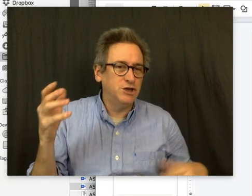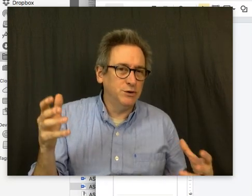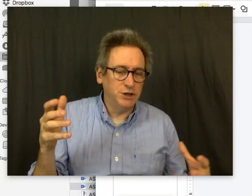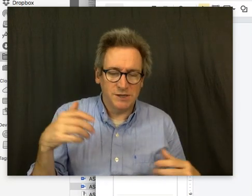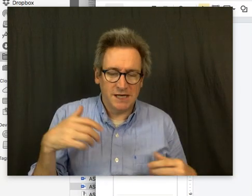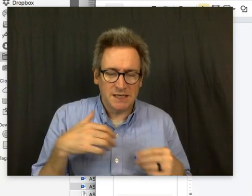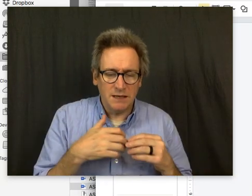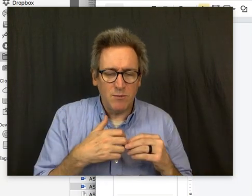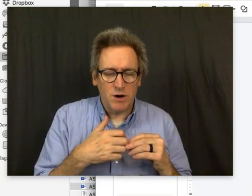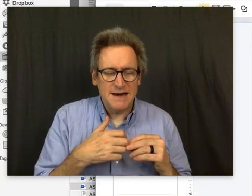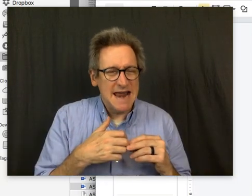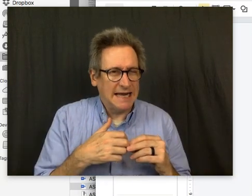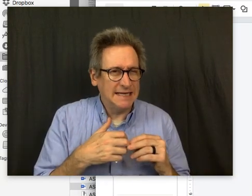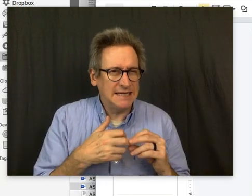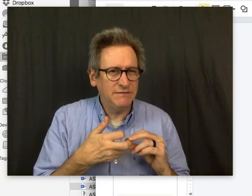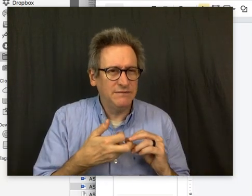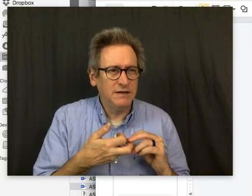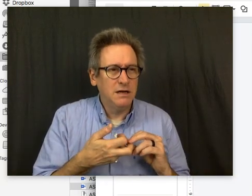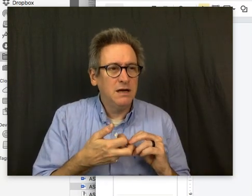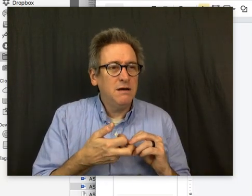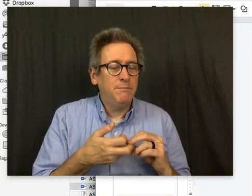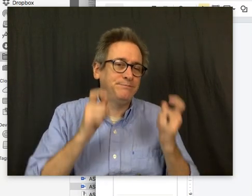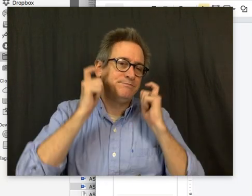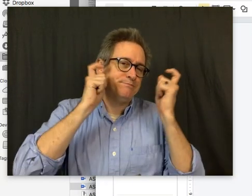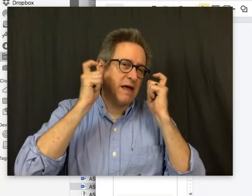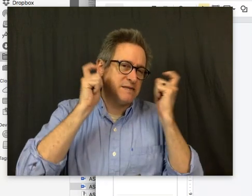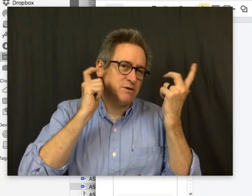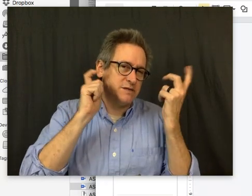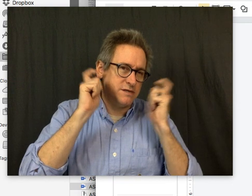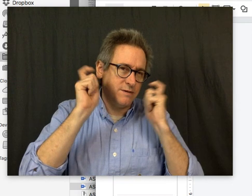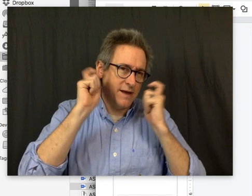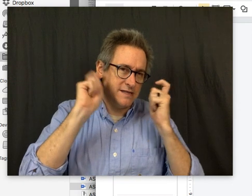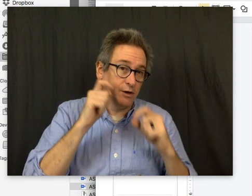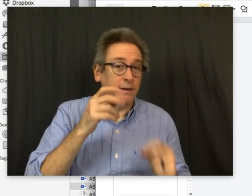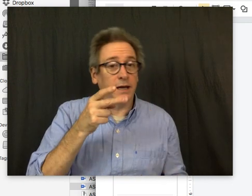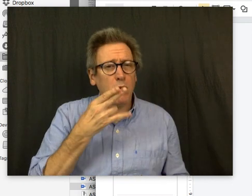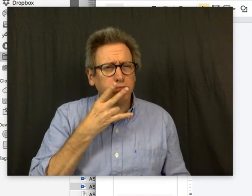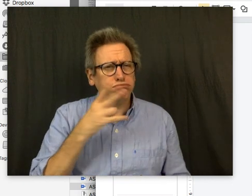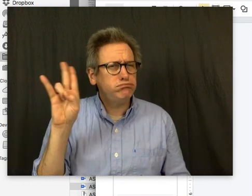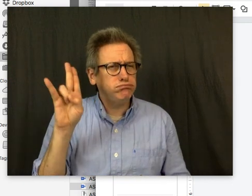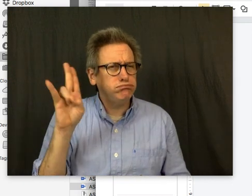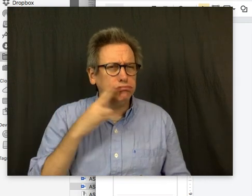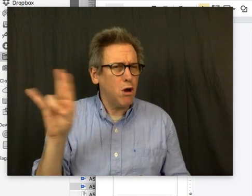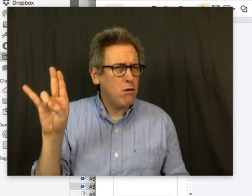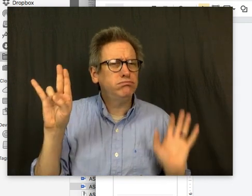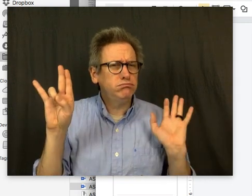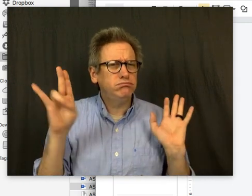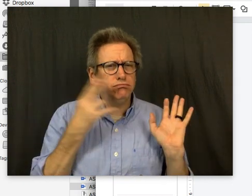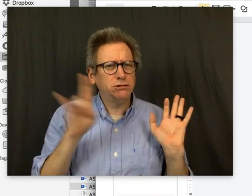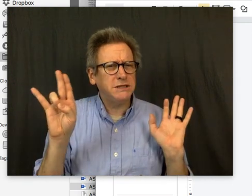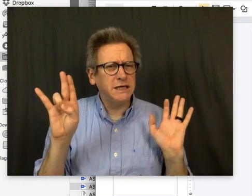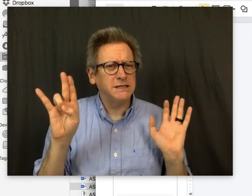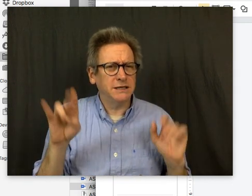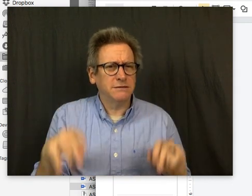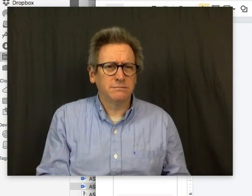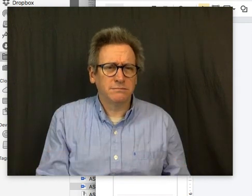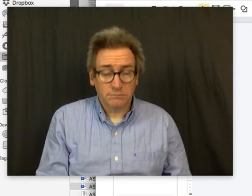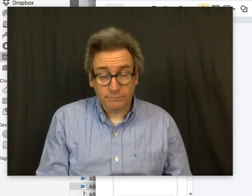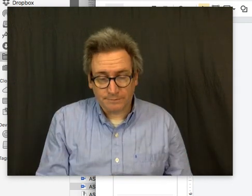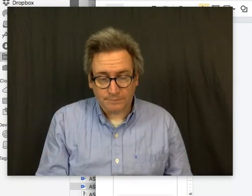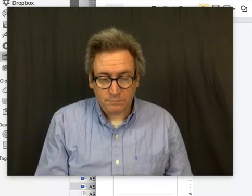Goody two shoes. It's a little bit more negative. I suppose it depends. You could be like, oh, she's